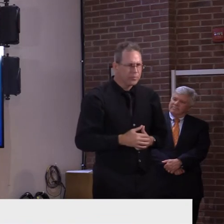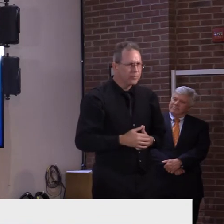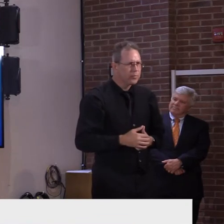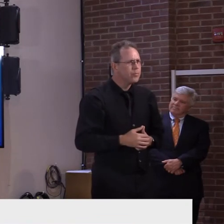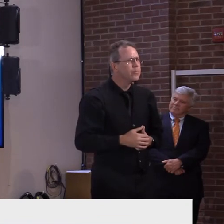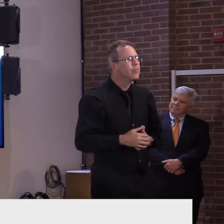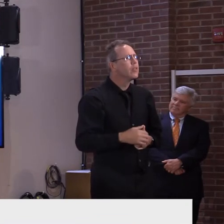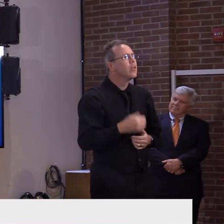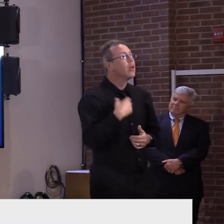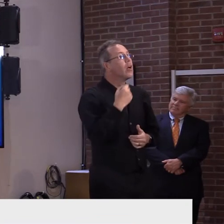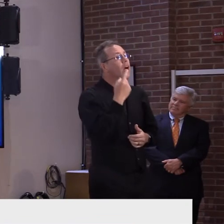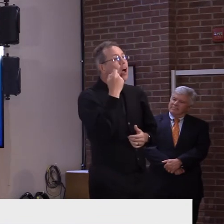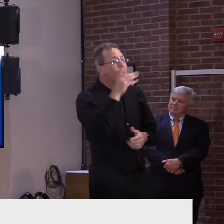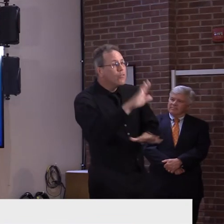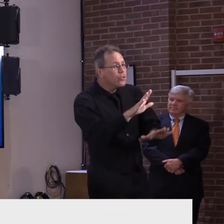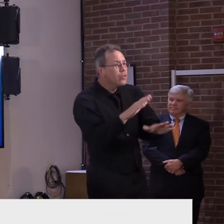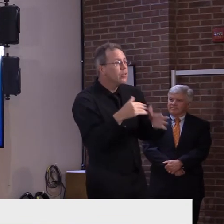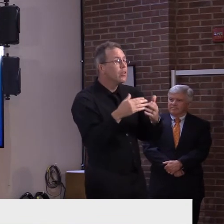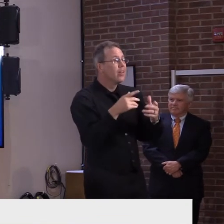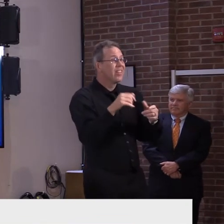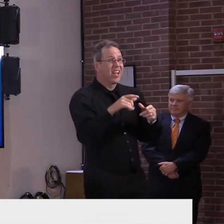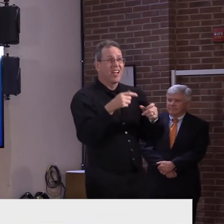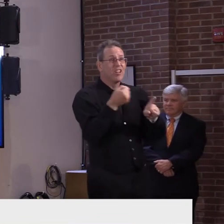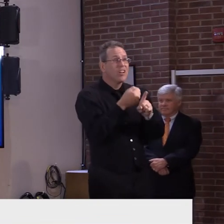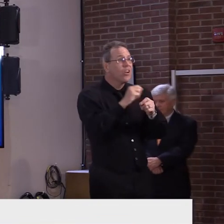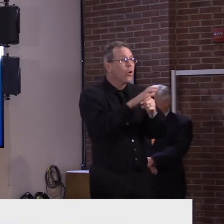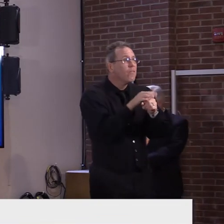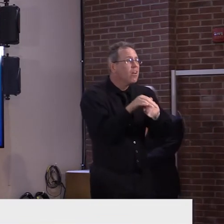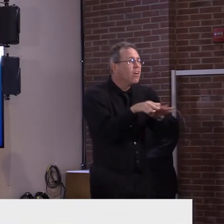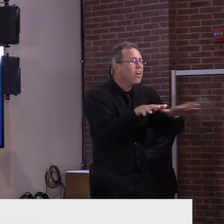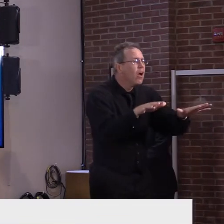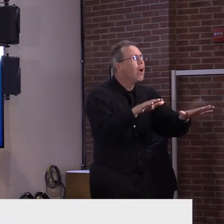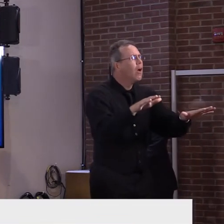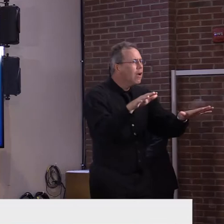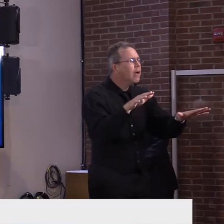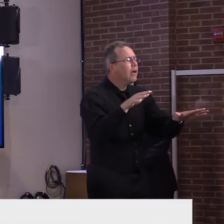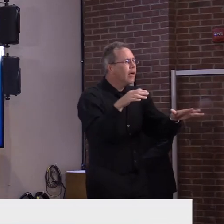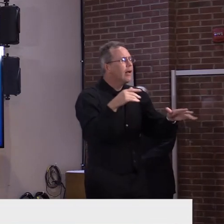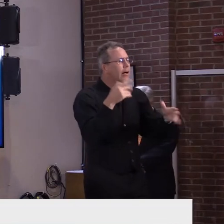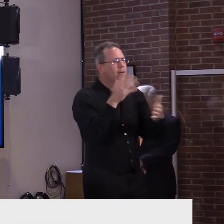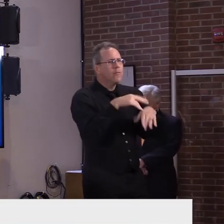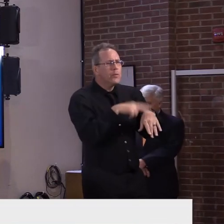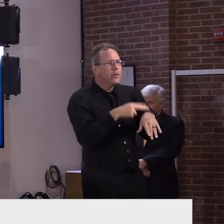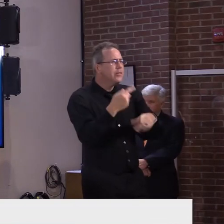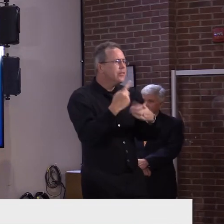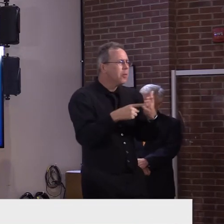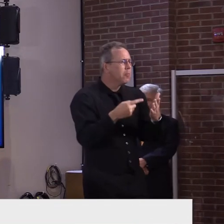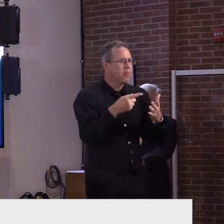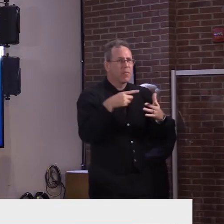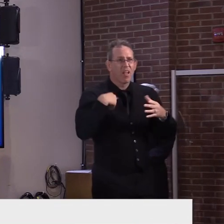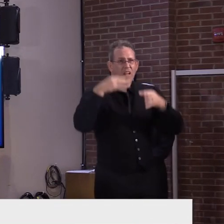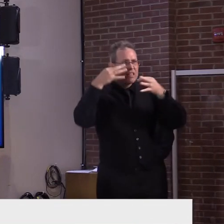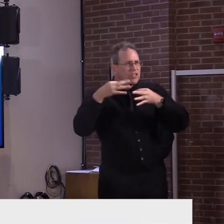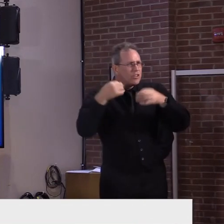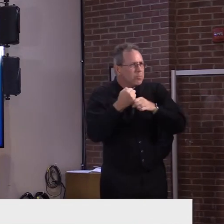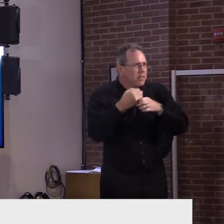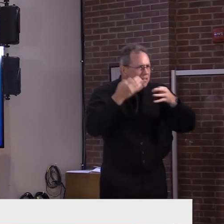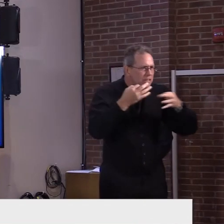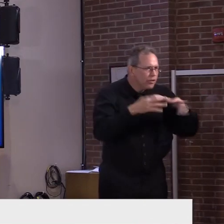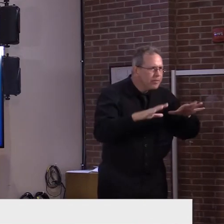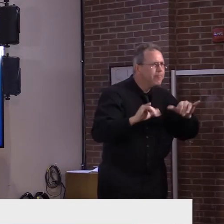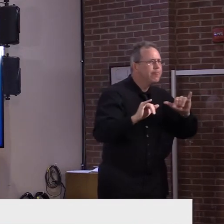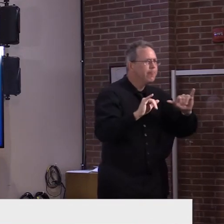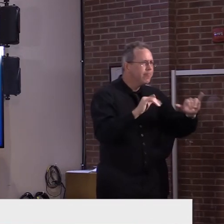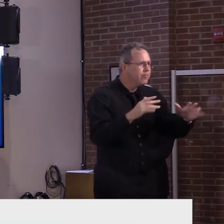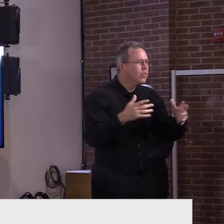pandemic, there are a lot more factors that go into major decisions that are made. Public health recommendations are a core part of that,